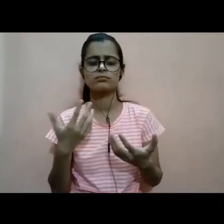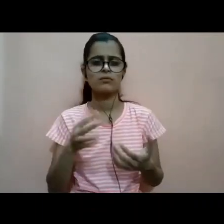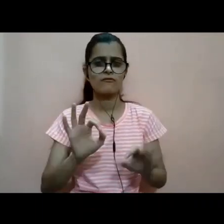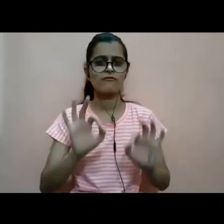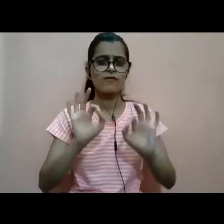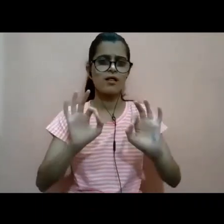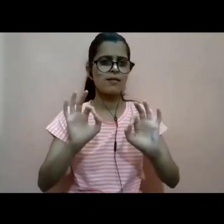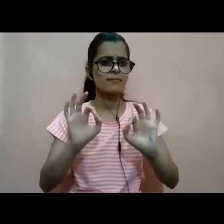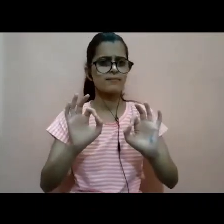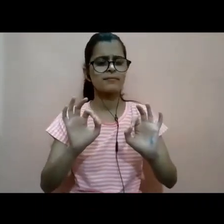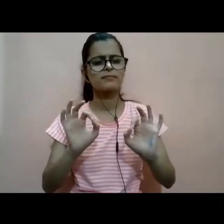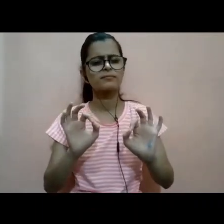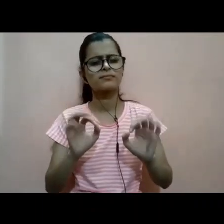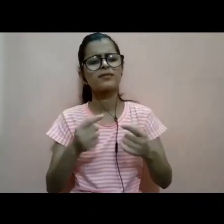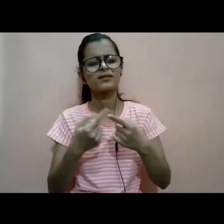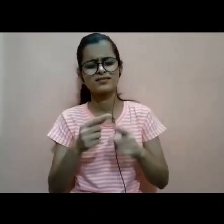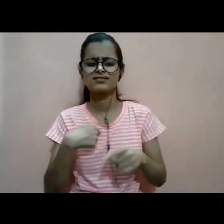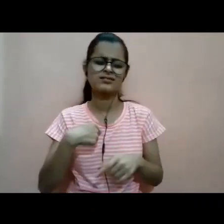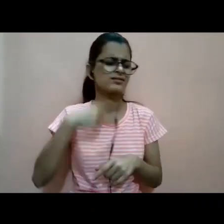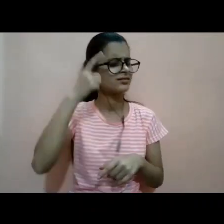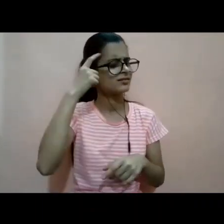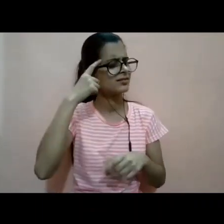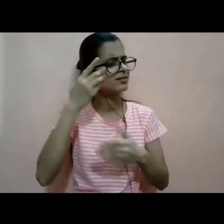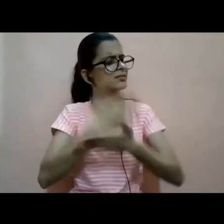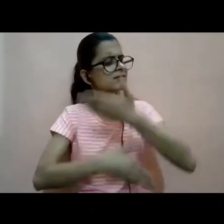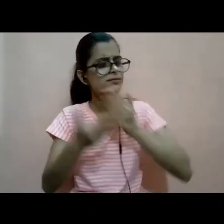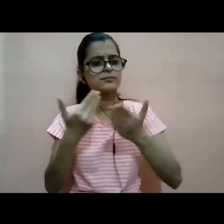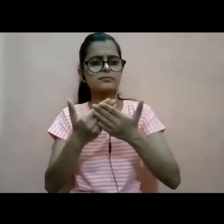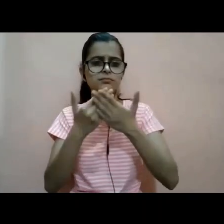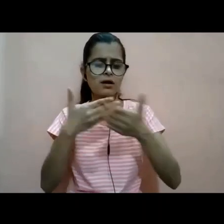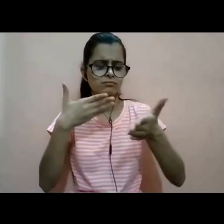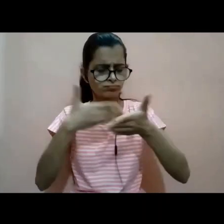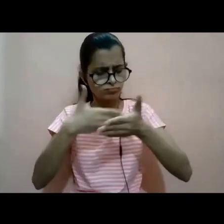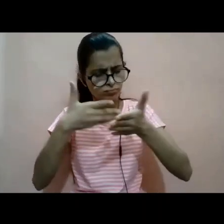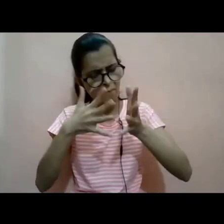And so, yes, I think that disability studies comes along and really challenges that.